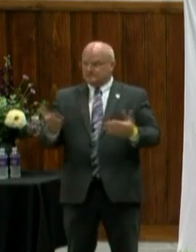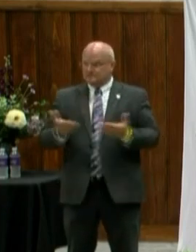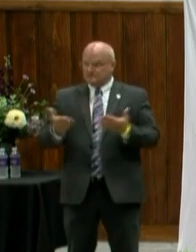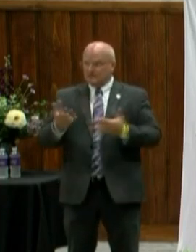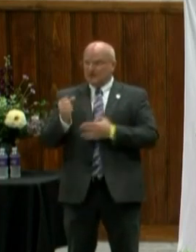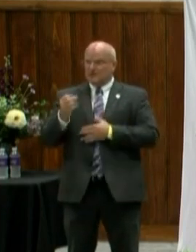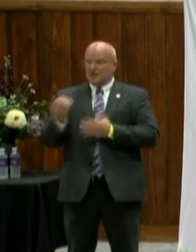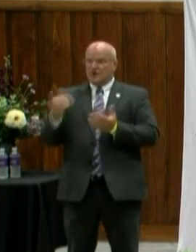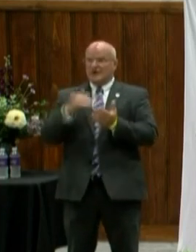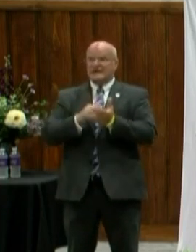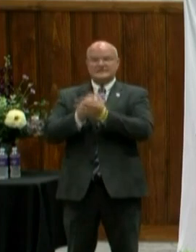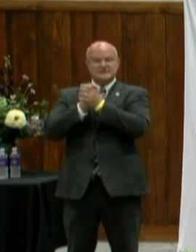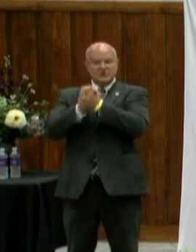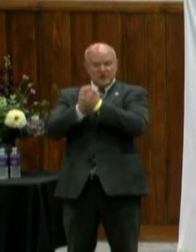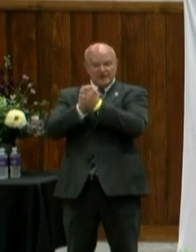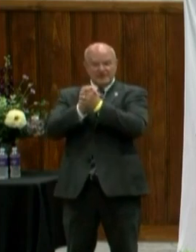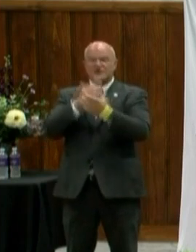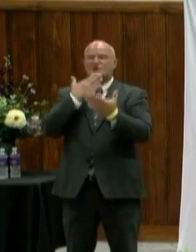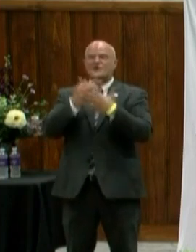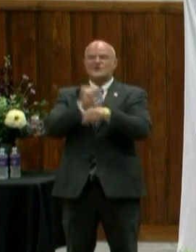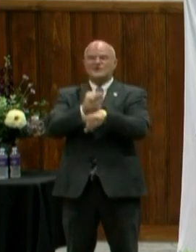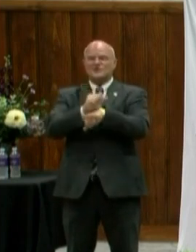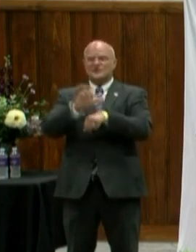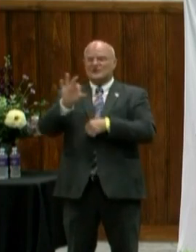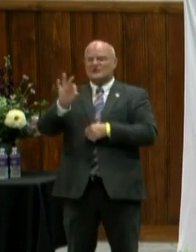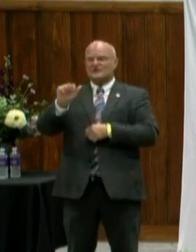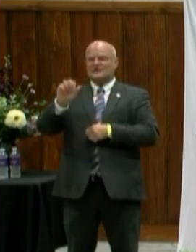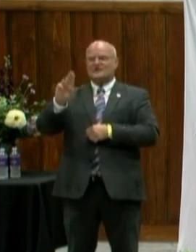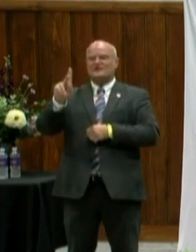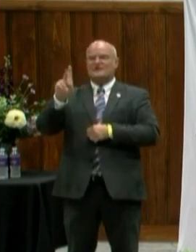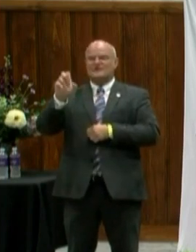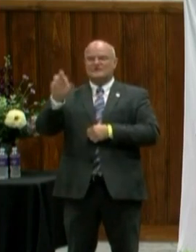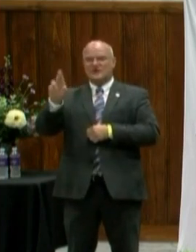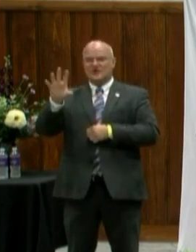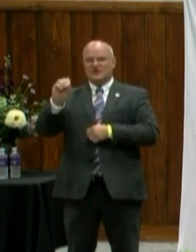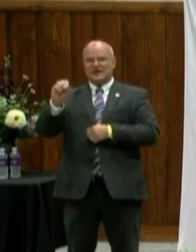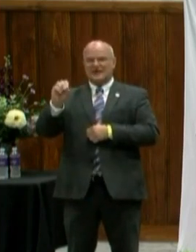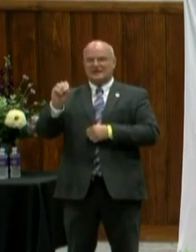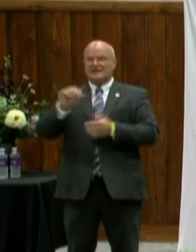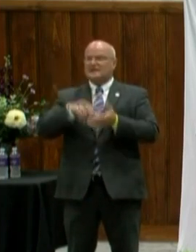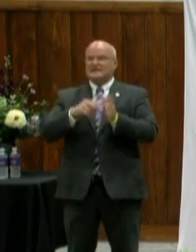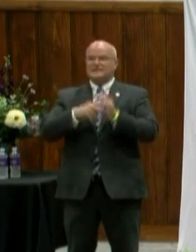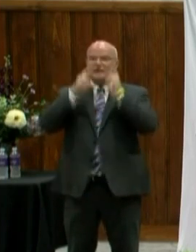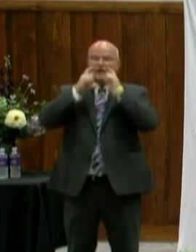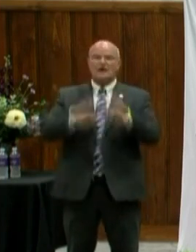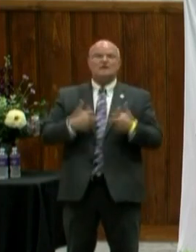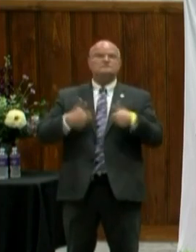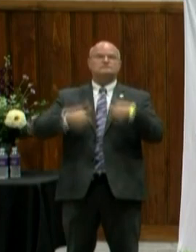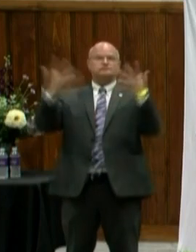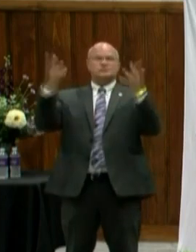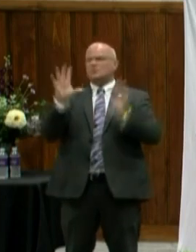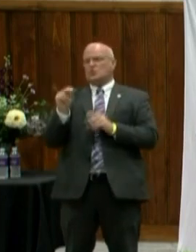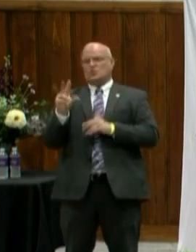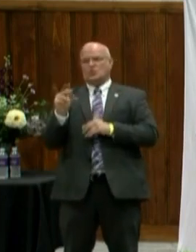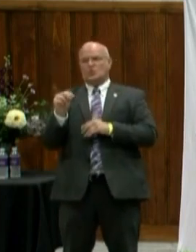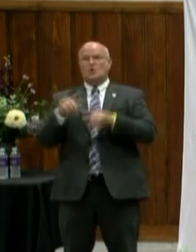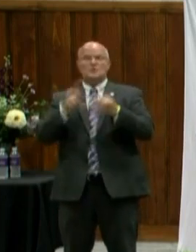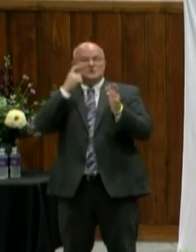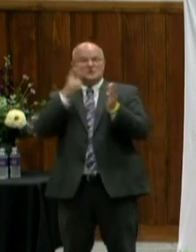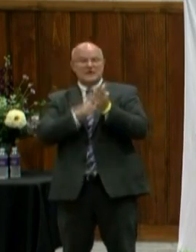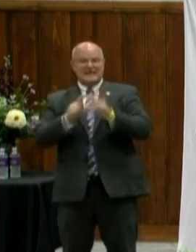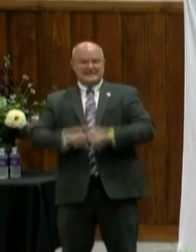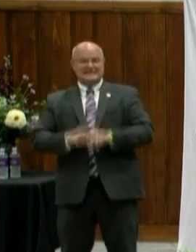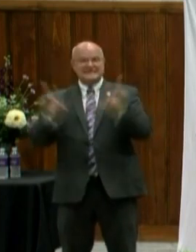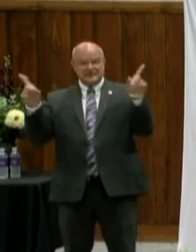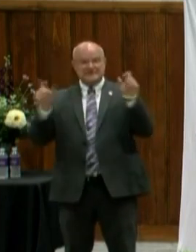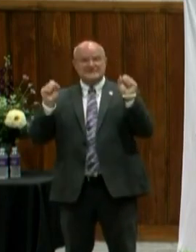So again, congratulations, good work, Faulkner County. That doesn't mean you take your mask off, but it means that you recognize the